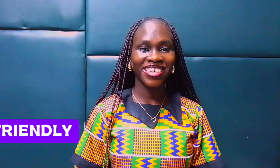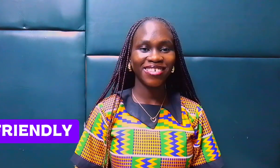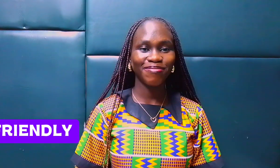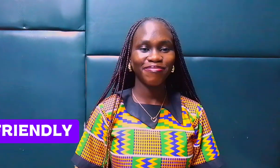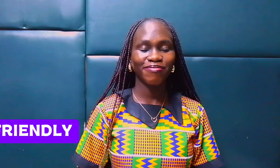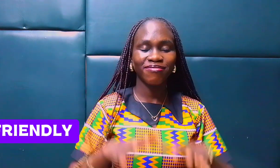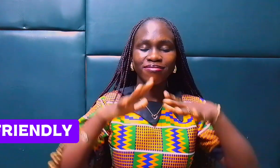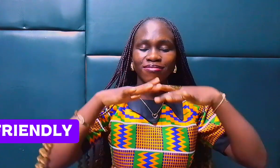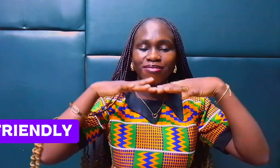Friendly.